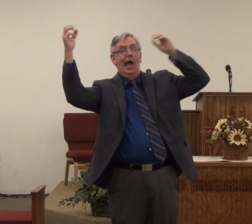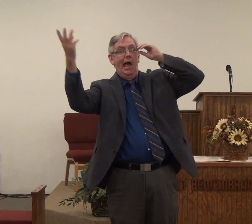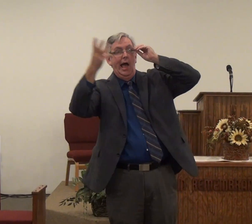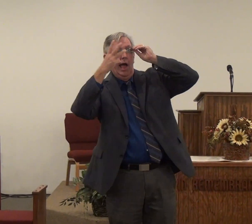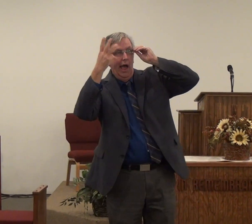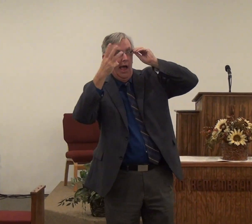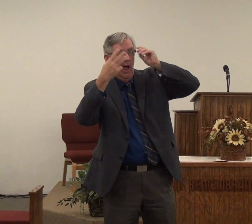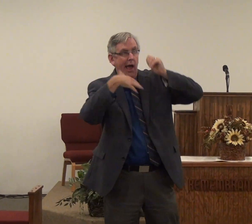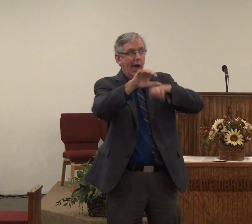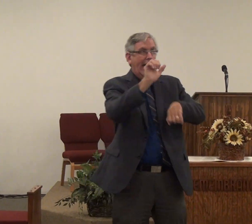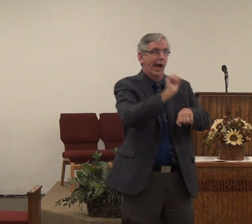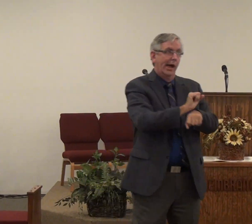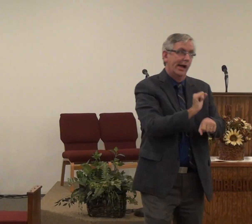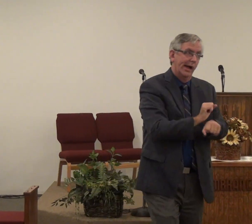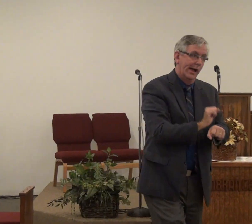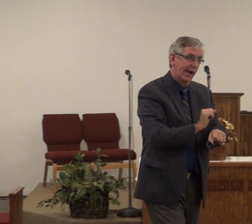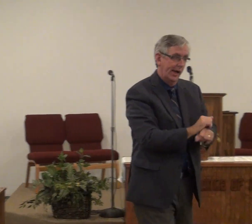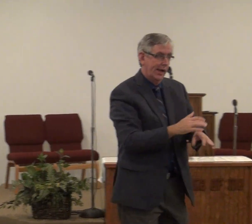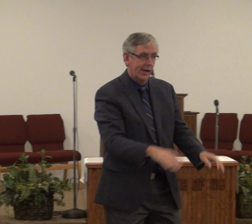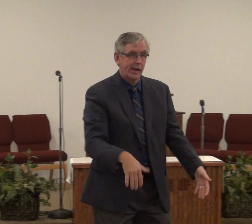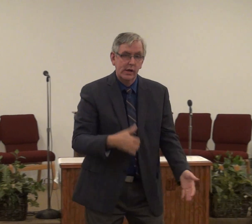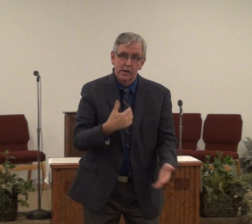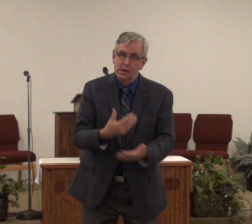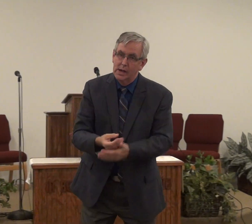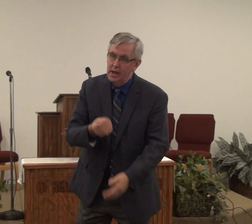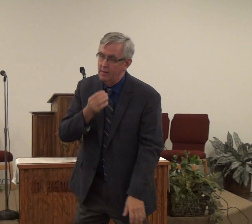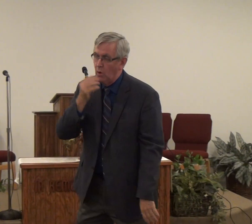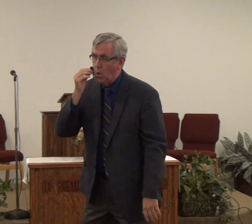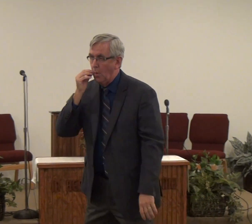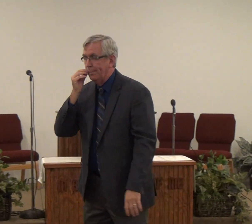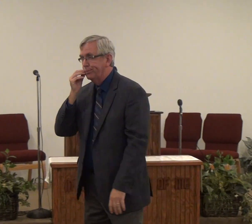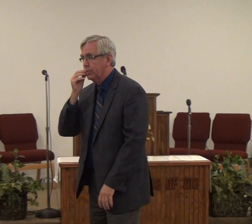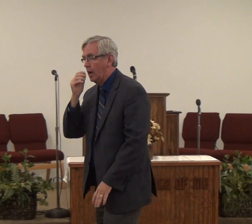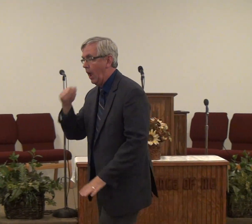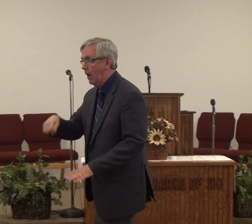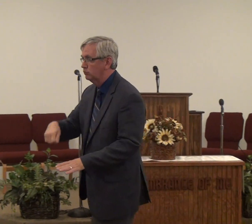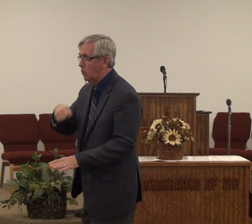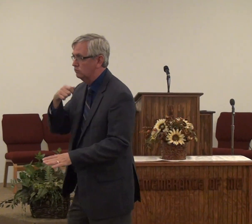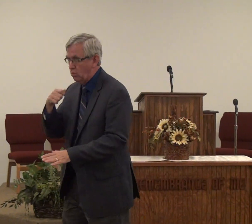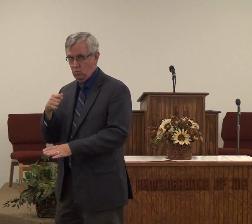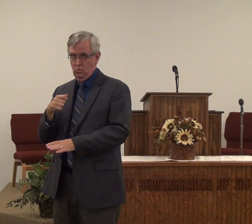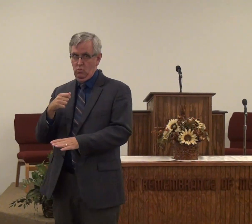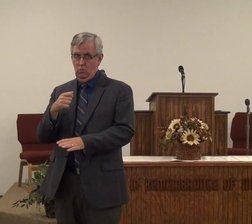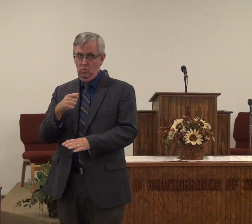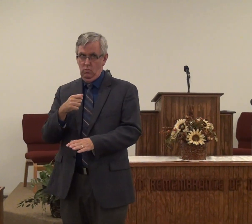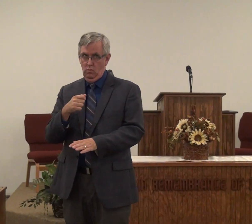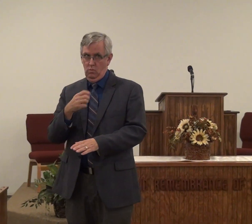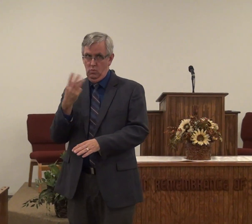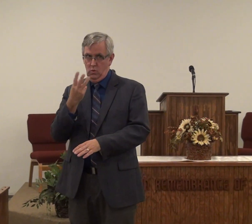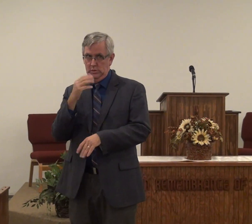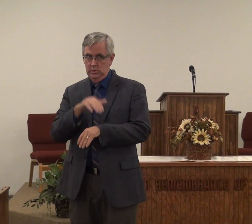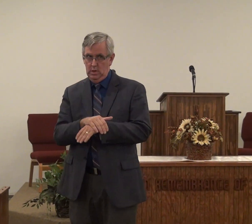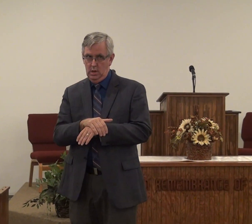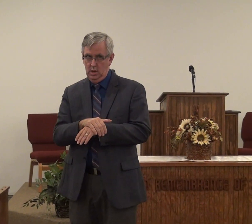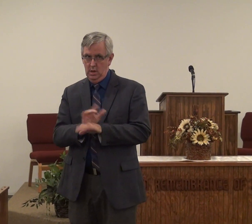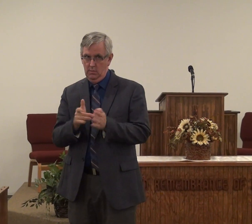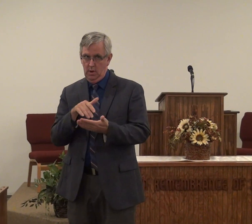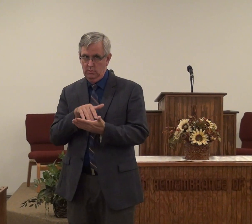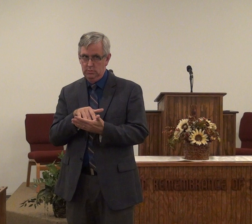You get up. It's Wednesday morning. You gotta go to work. You get home. You eat supper. Ooh,